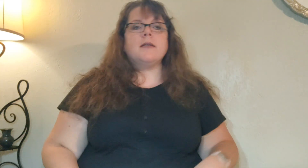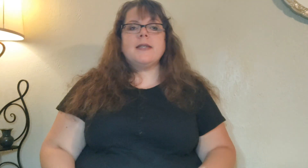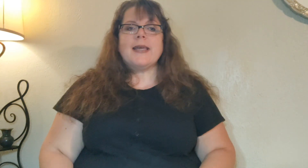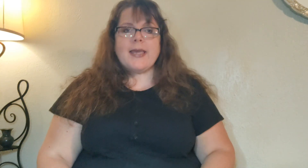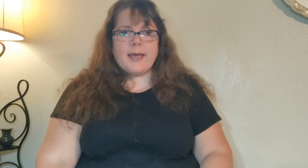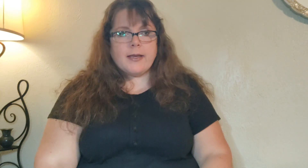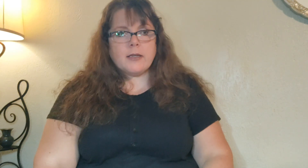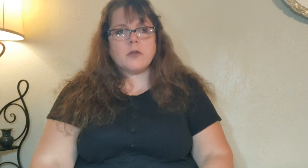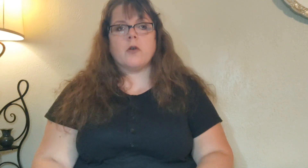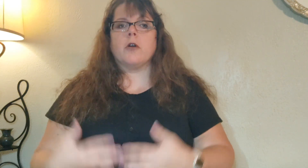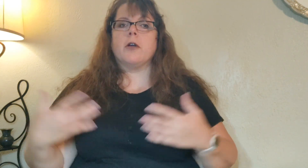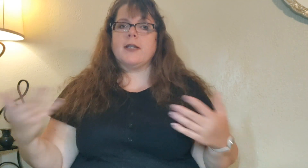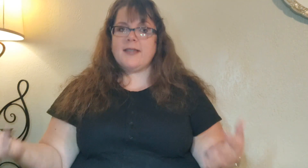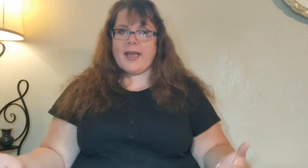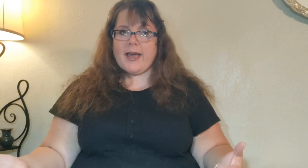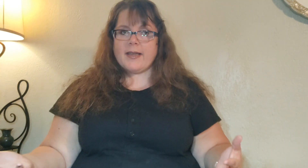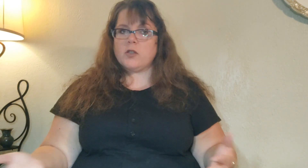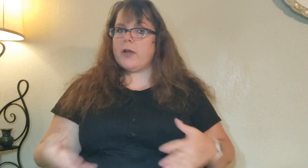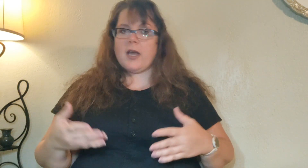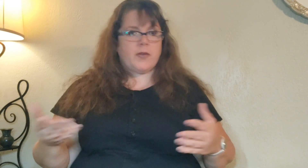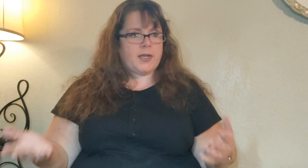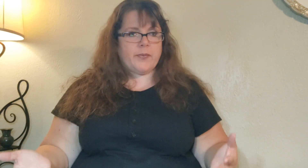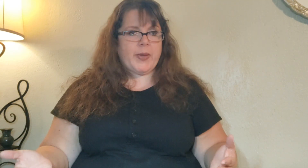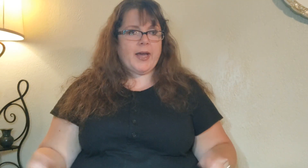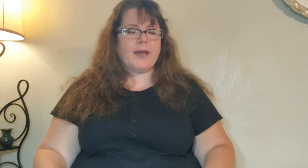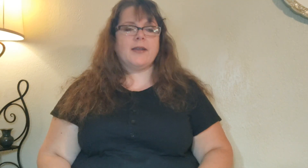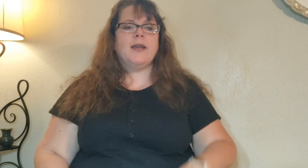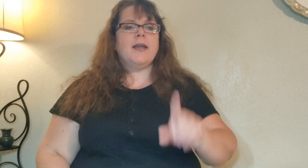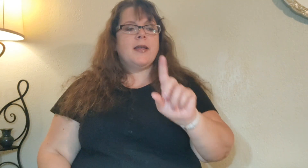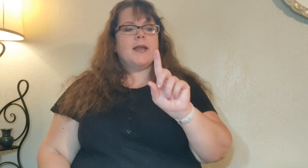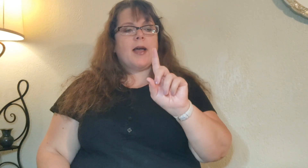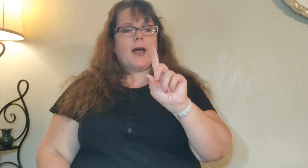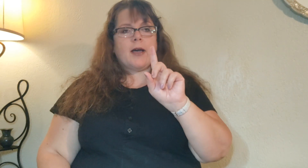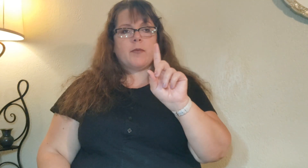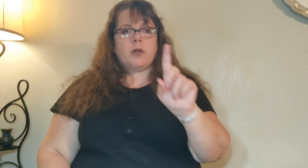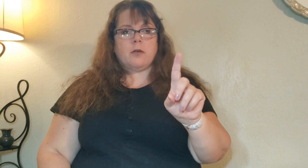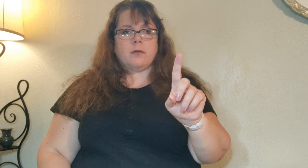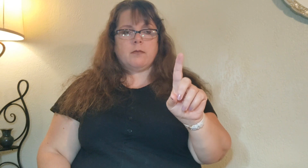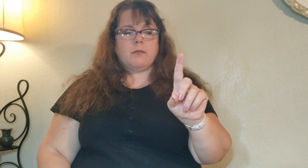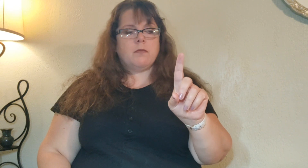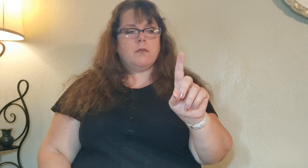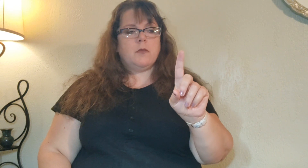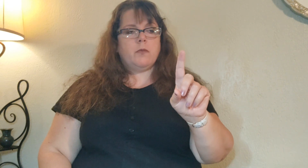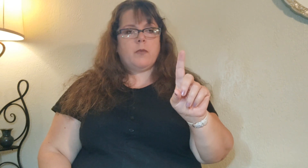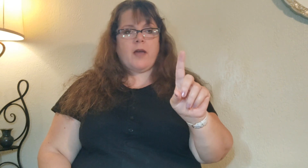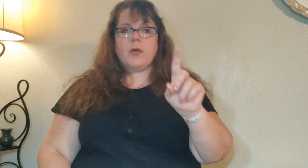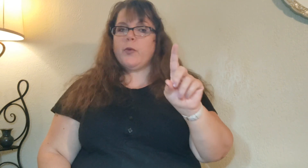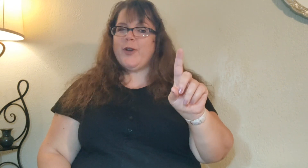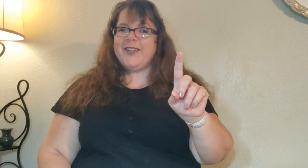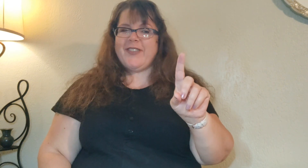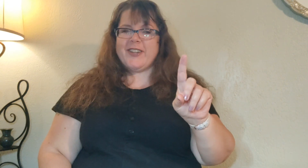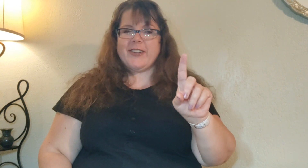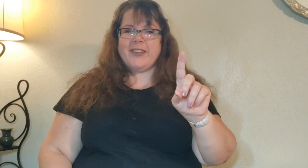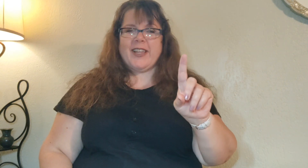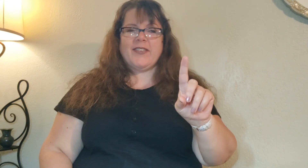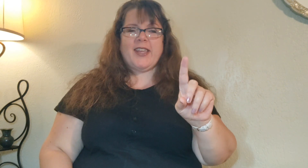And to hit or attack or have an impact, you'll have your pointer finger on your left